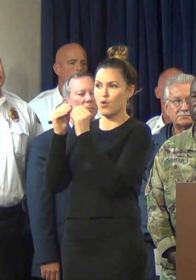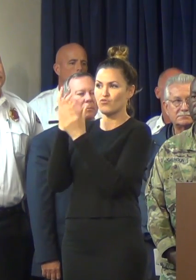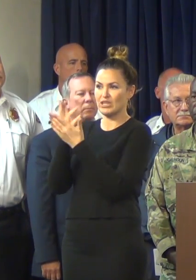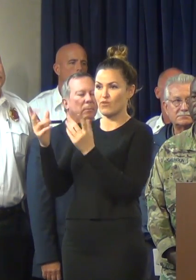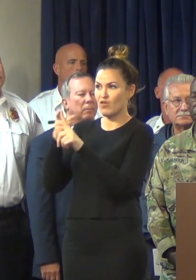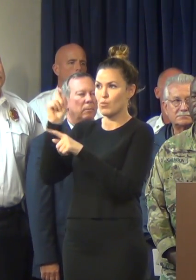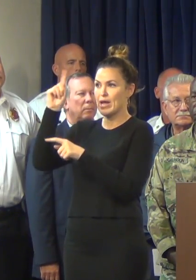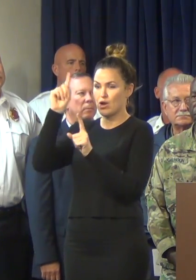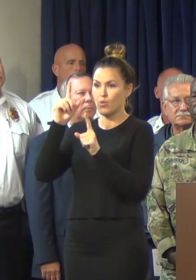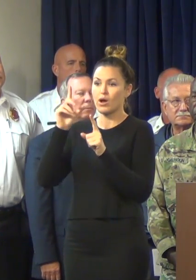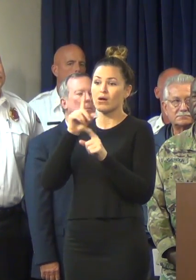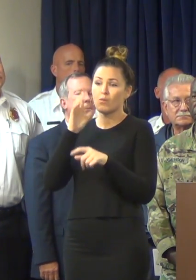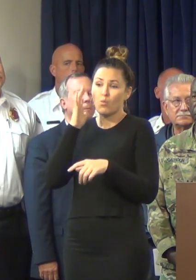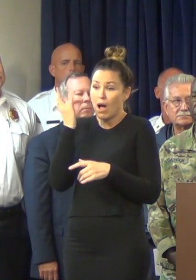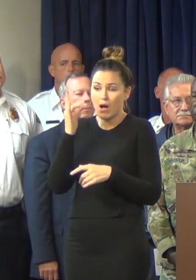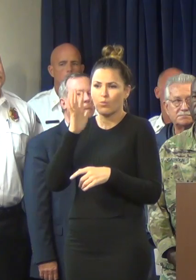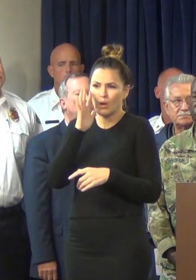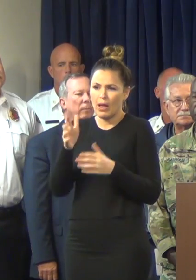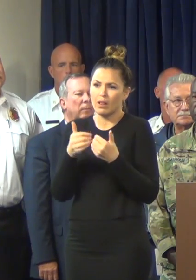resources. We are going to lose power.